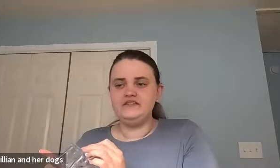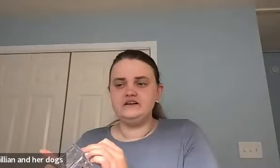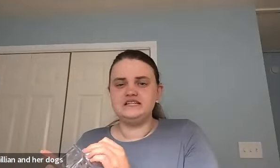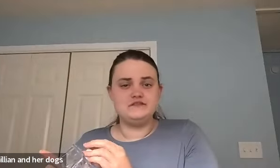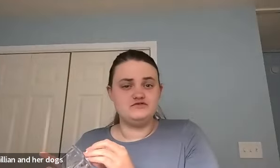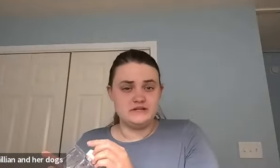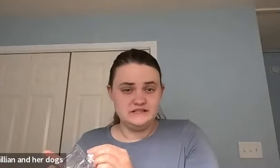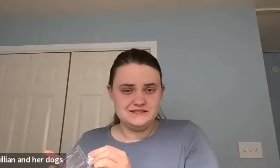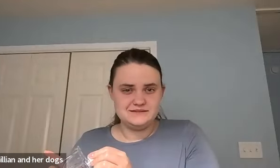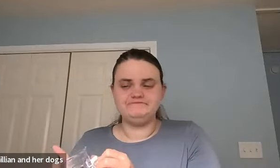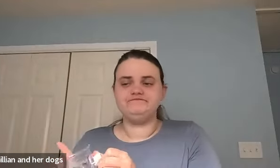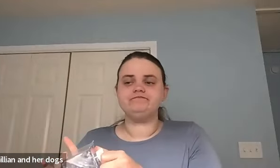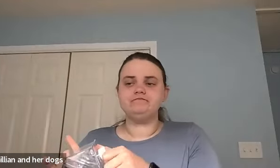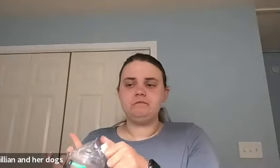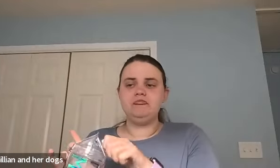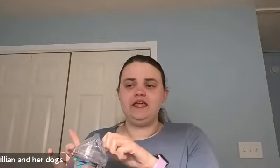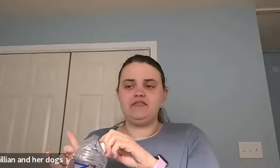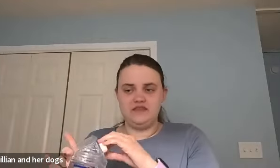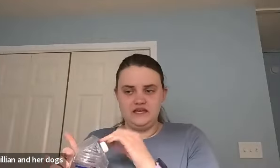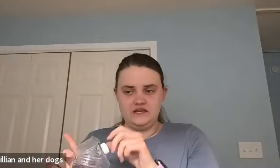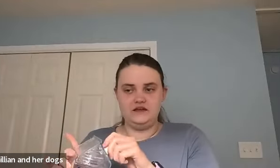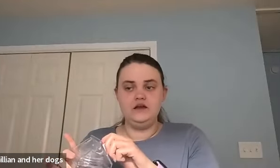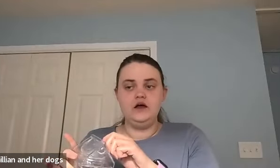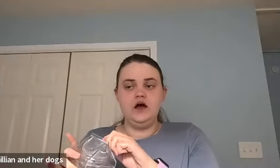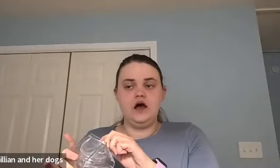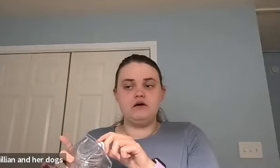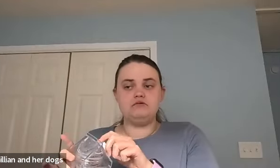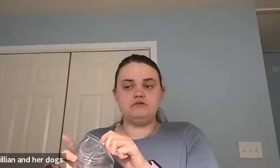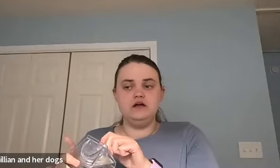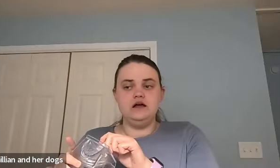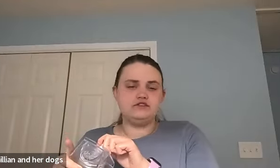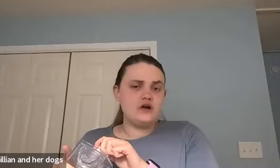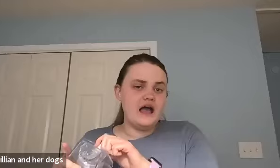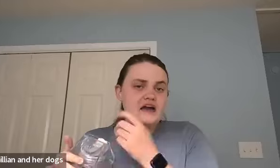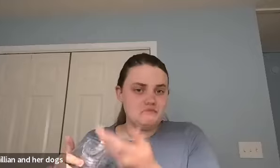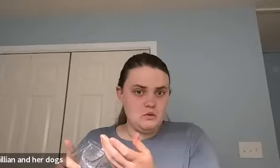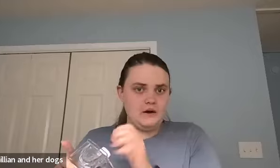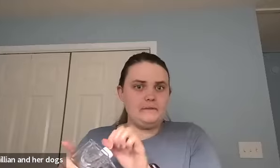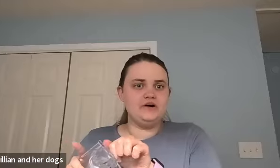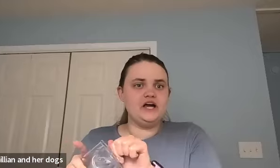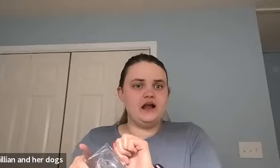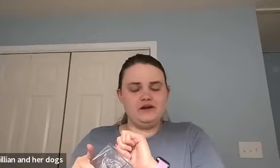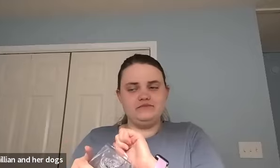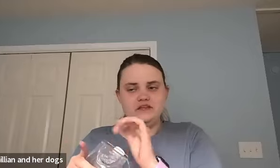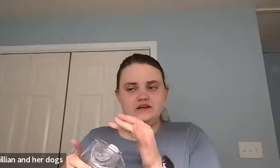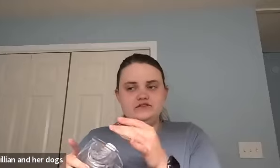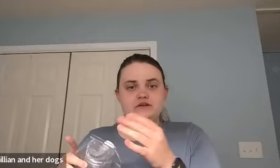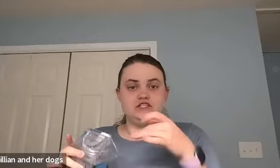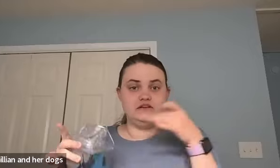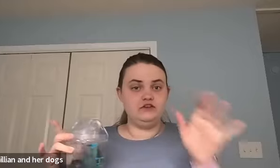the types of drinks. And then I have more, but what I'm thinking of doing is just giving you